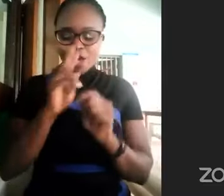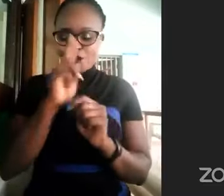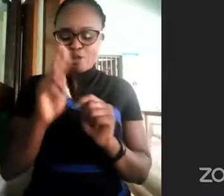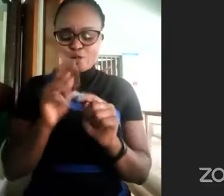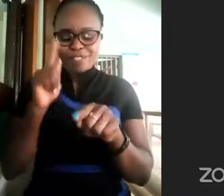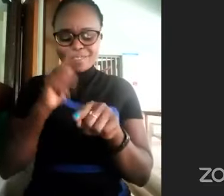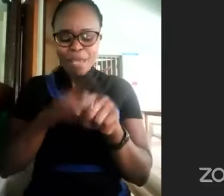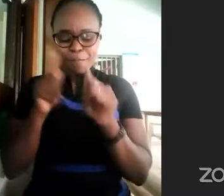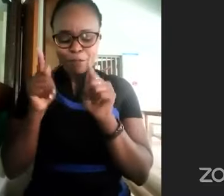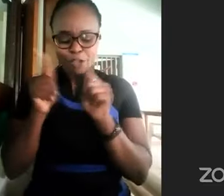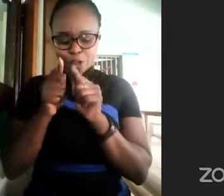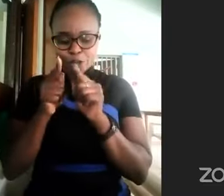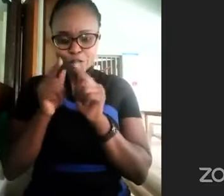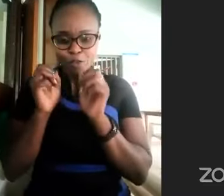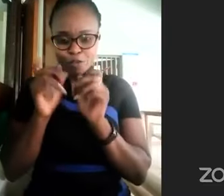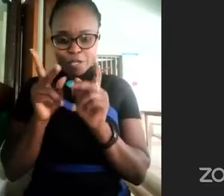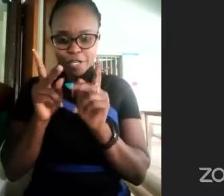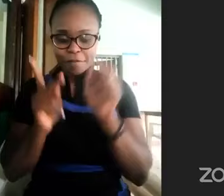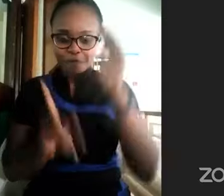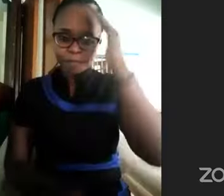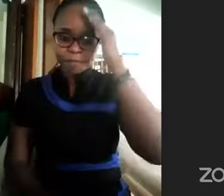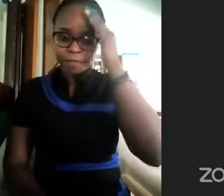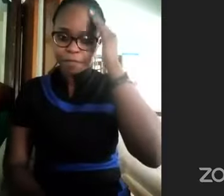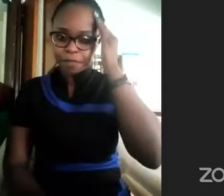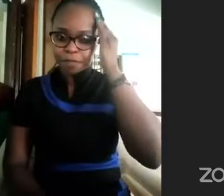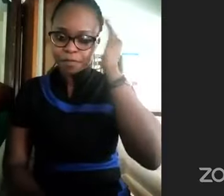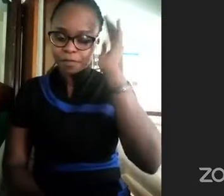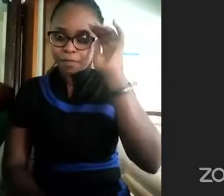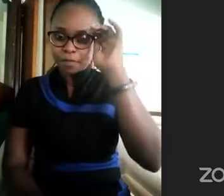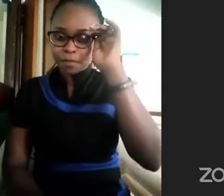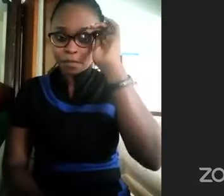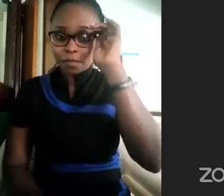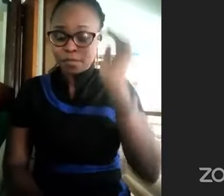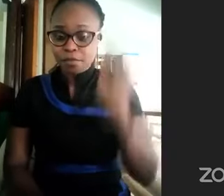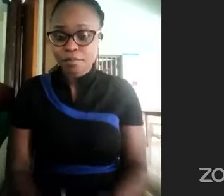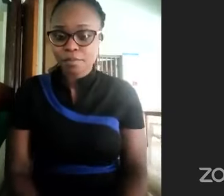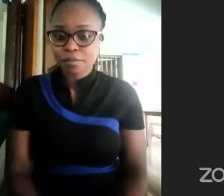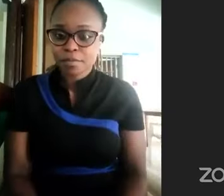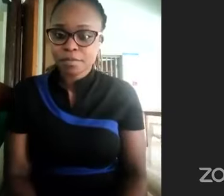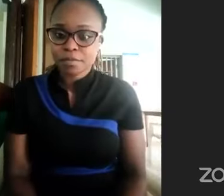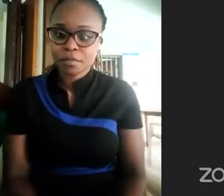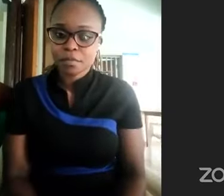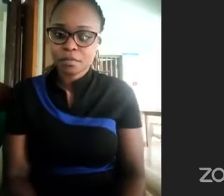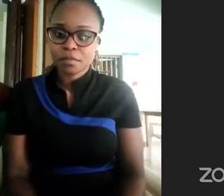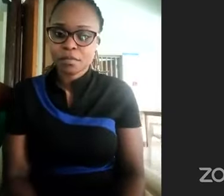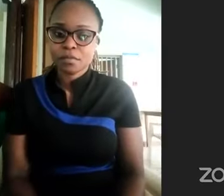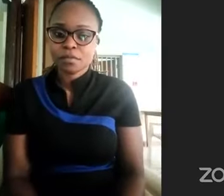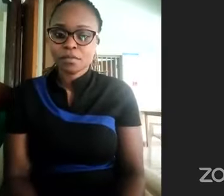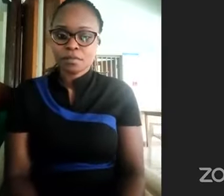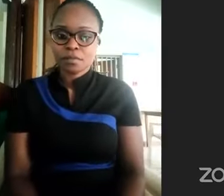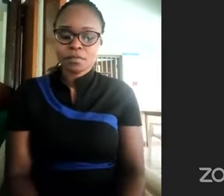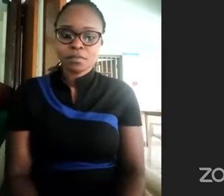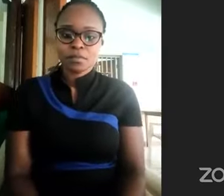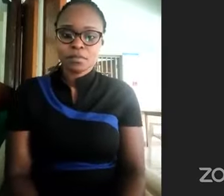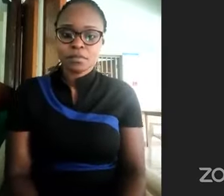Thank you so much. I'll try as much as possible to keep up with the time. I had an elaborate preparation over the topics that